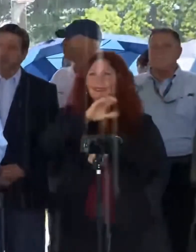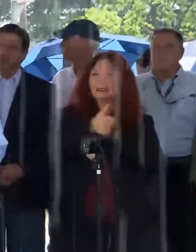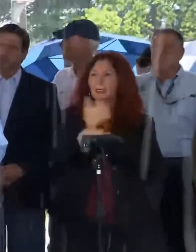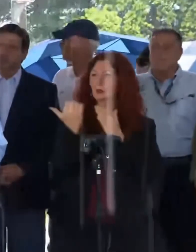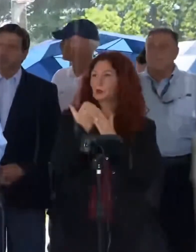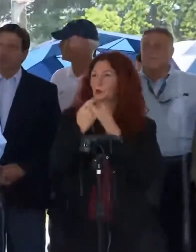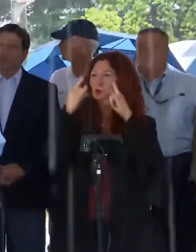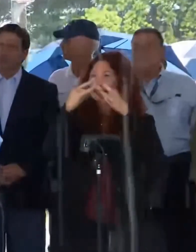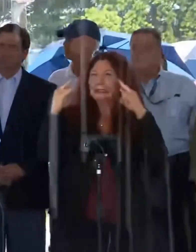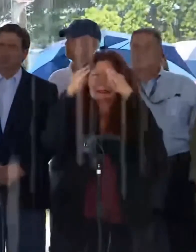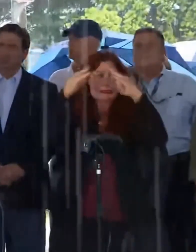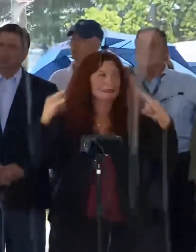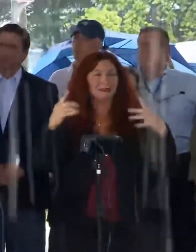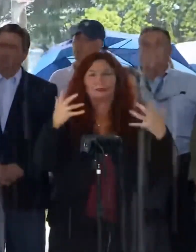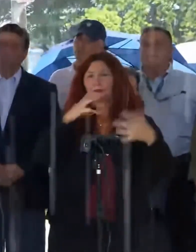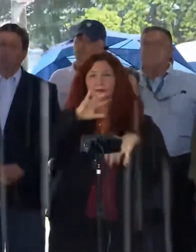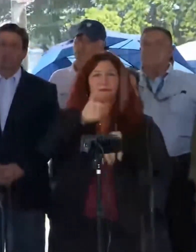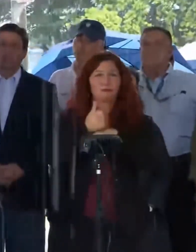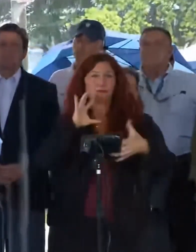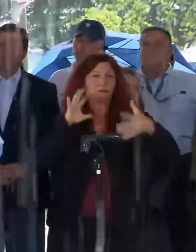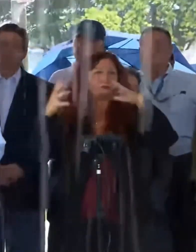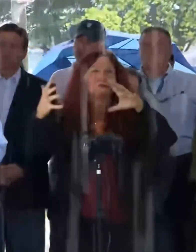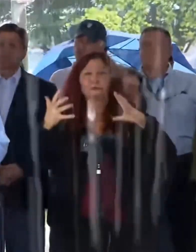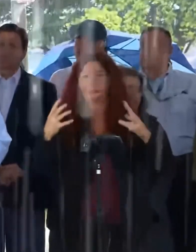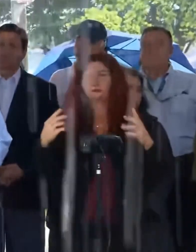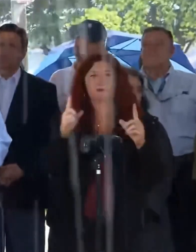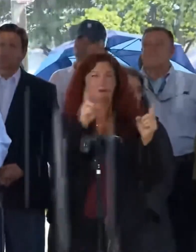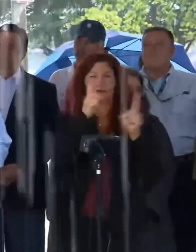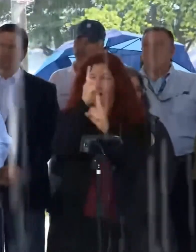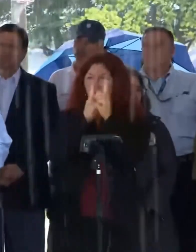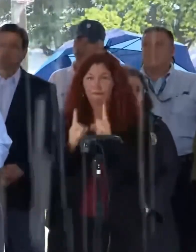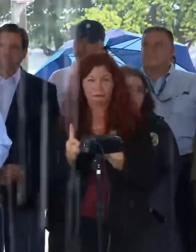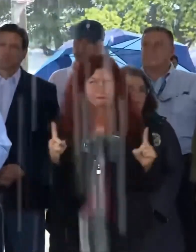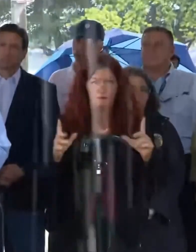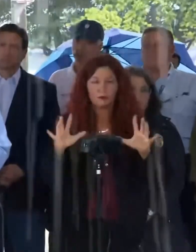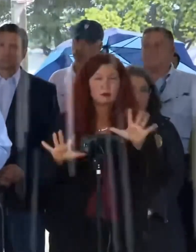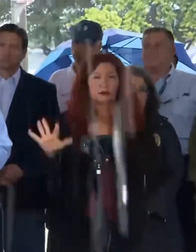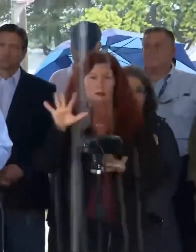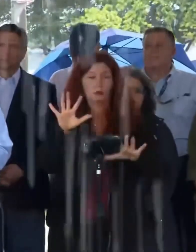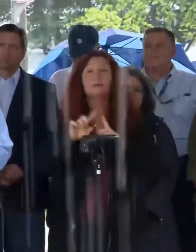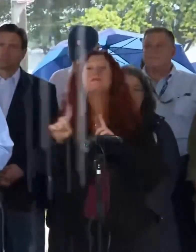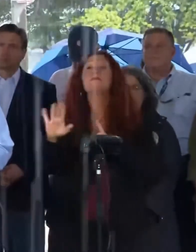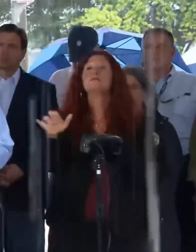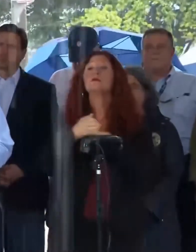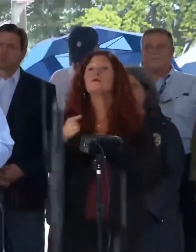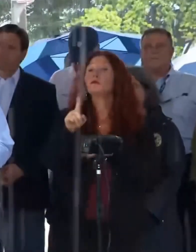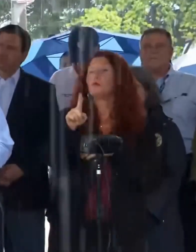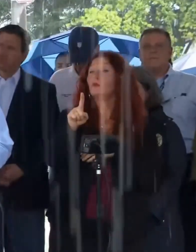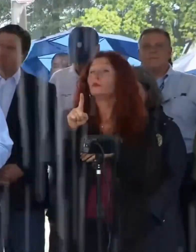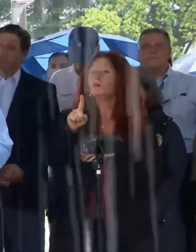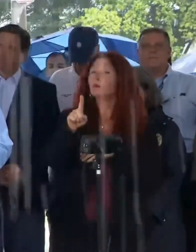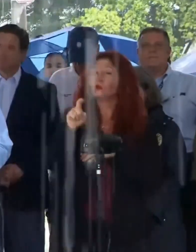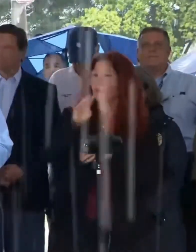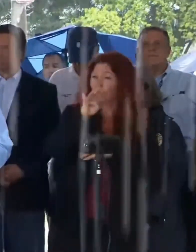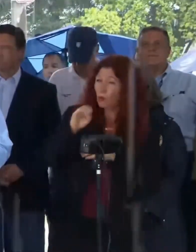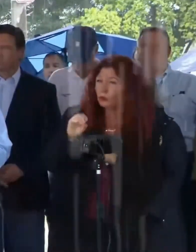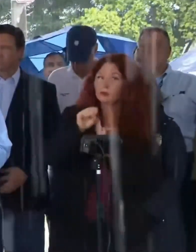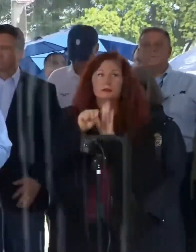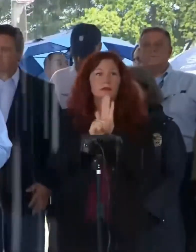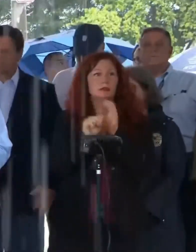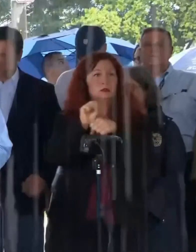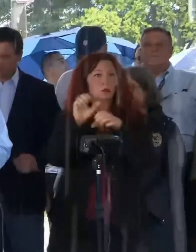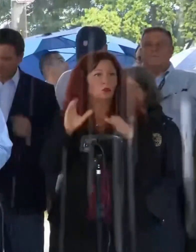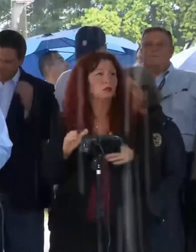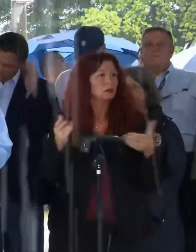sure you guys will appreciate. In addition to that, we have over 440 state employees involved in on-site